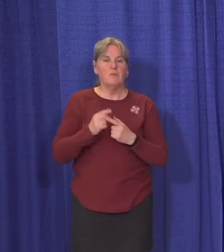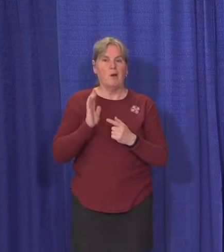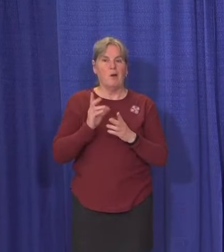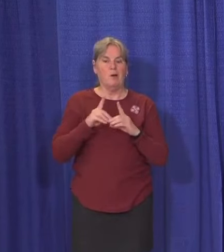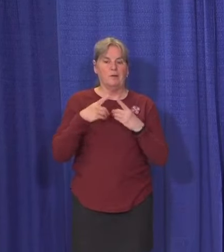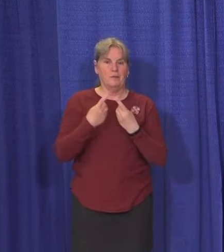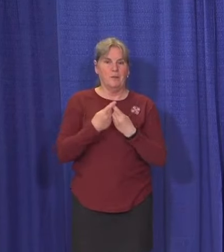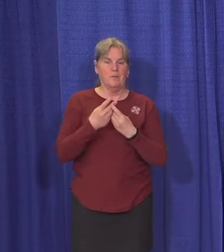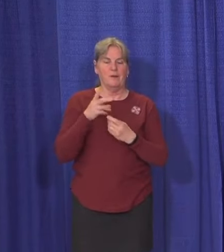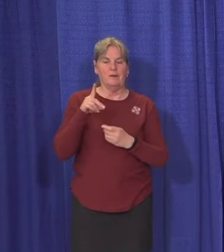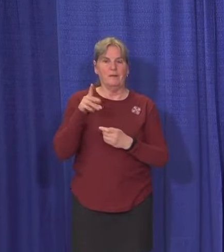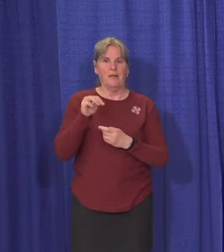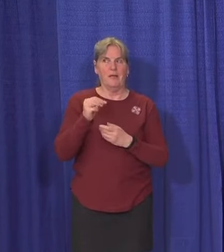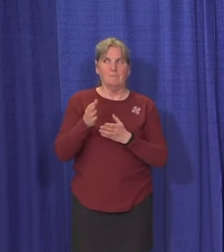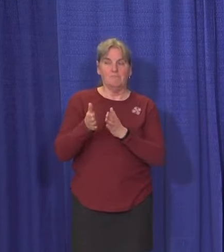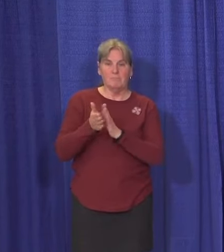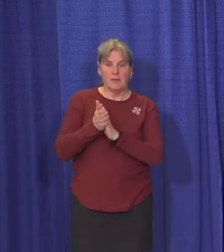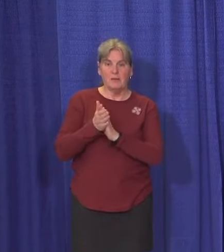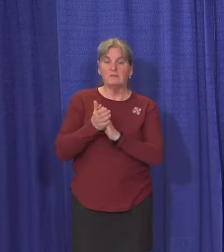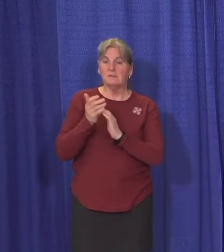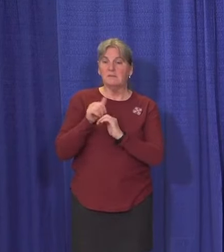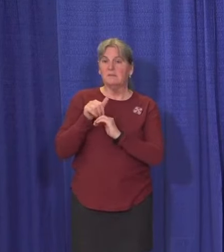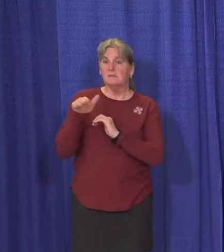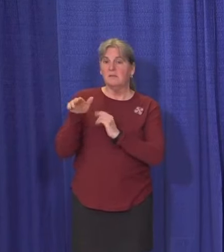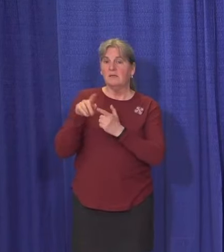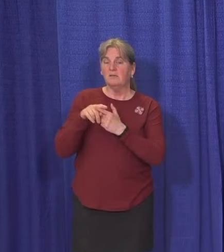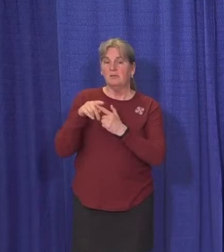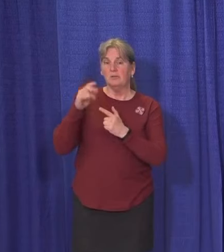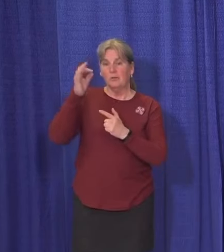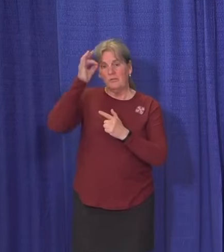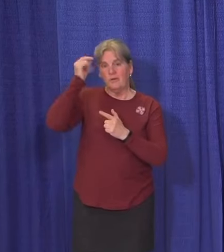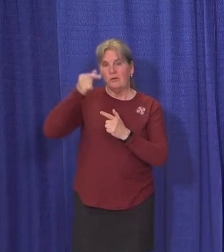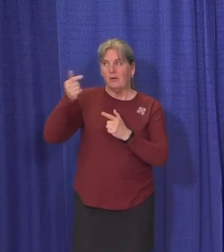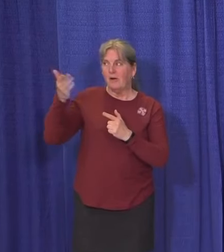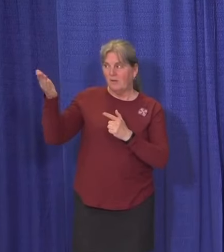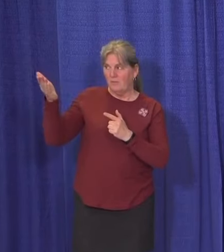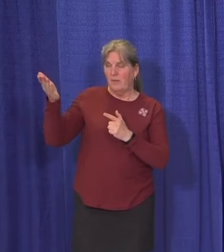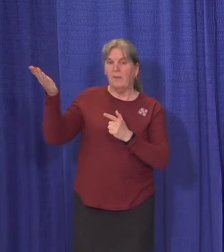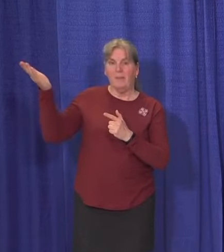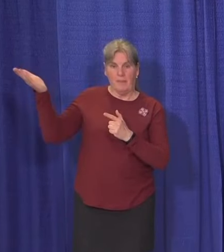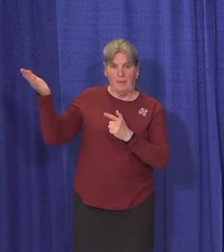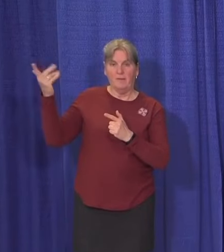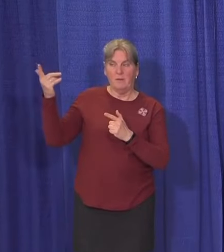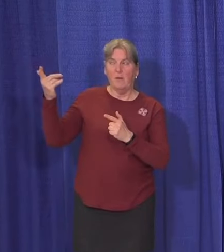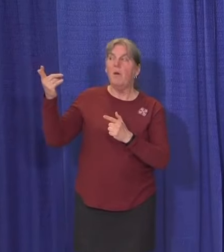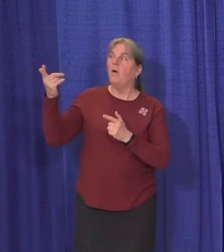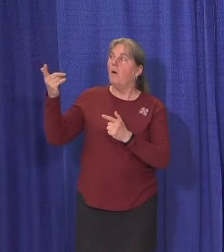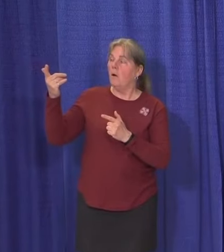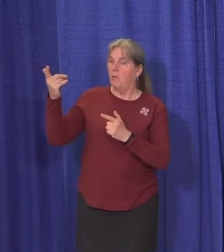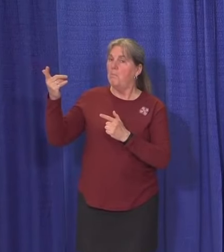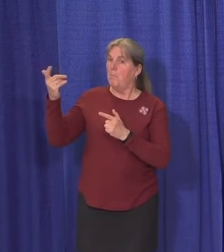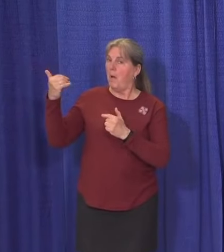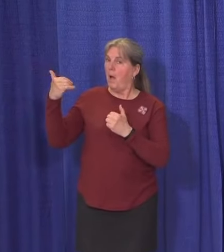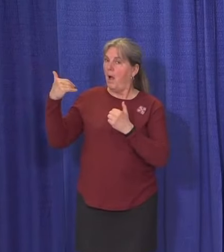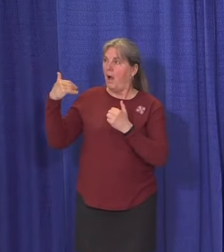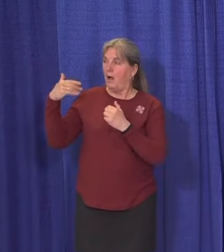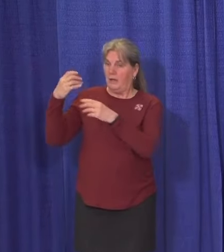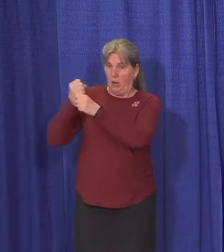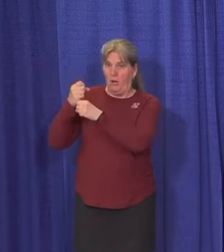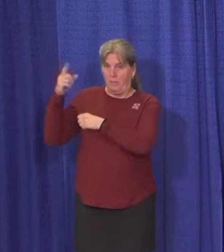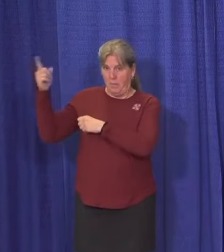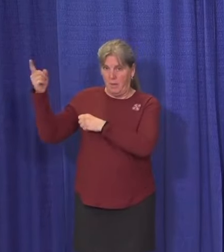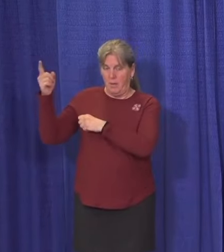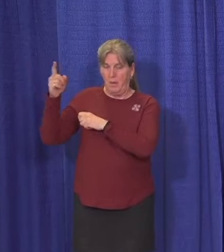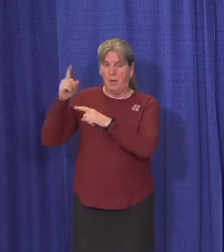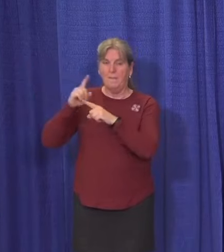deputy minister went to the to that National Operations Center and was recognized. But in terms and it will align